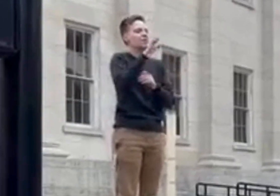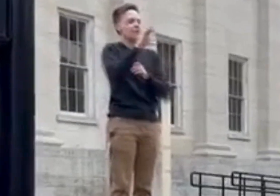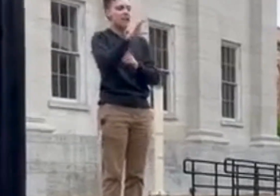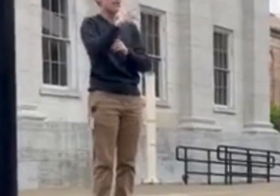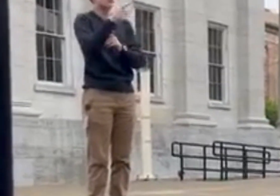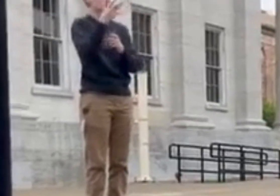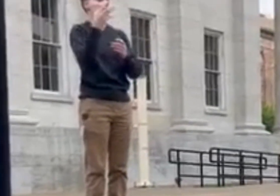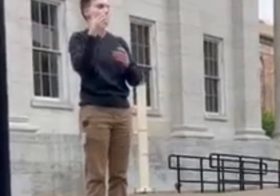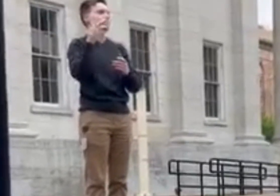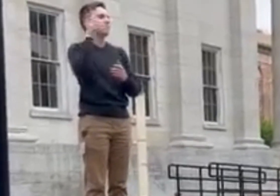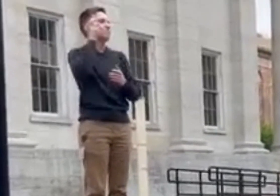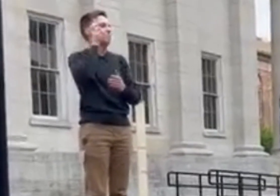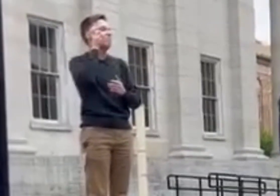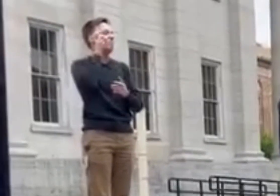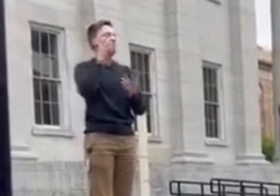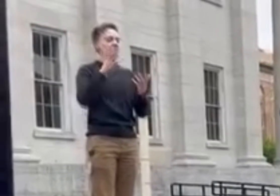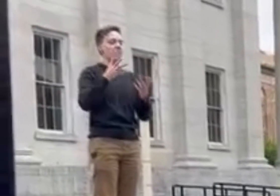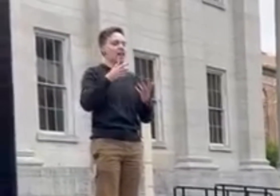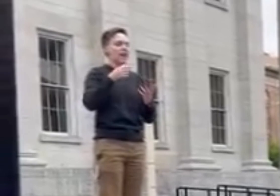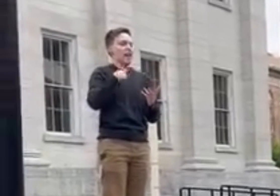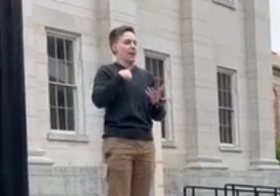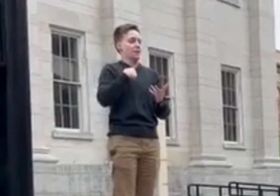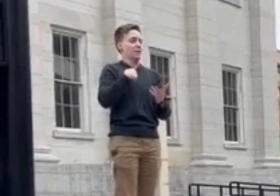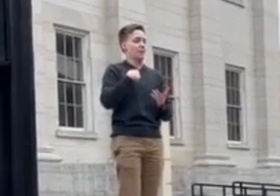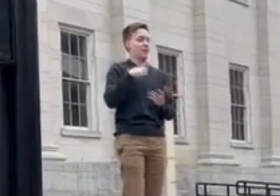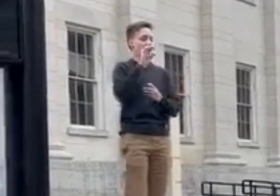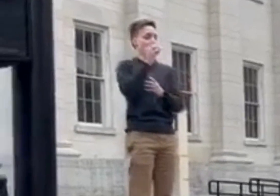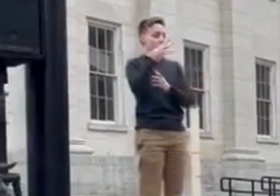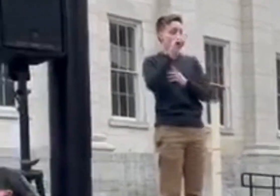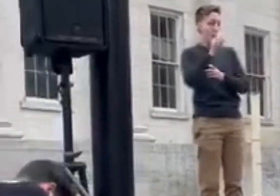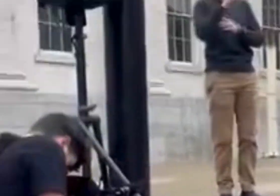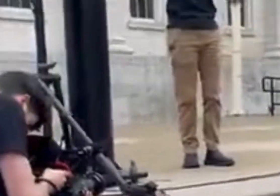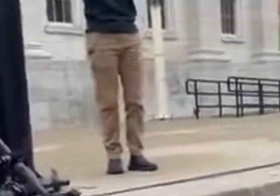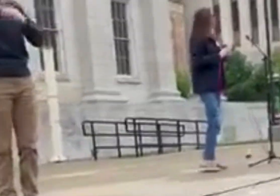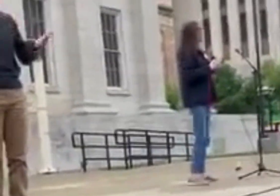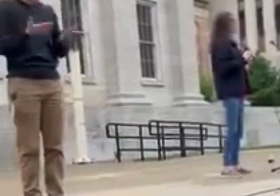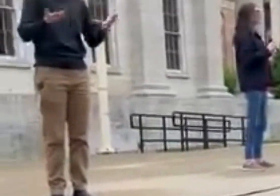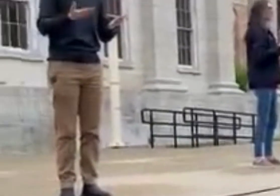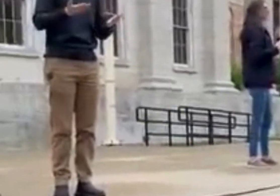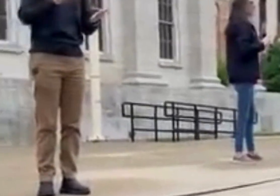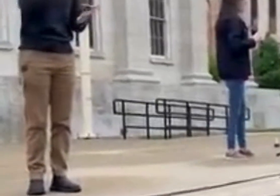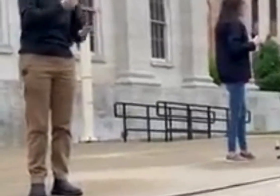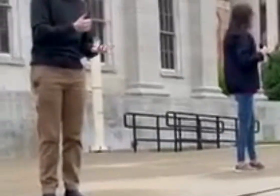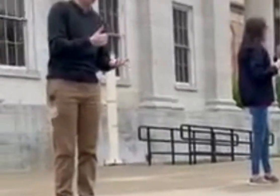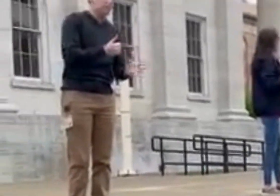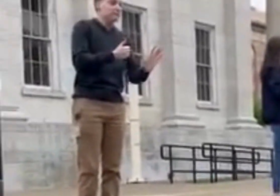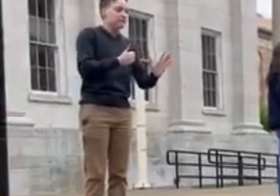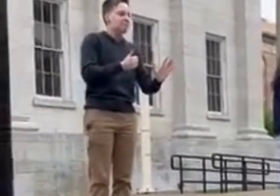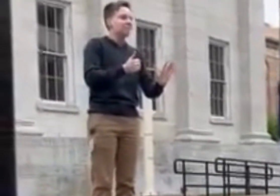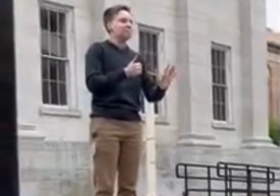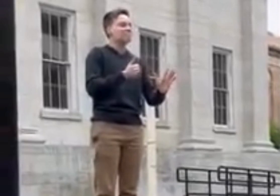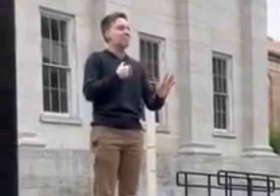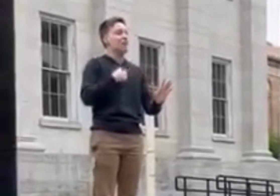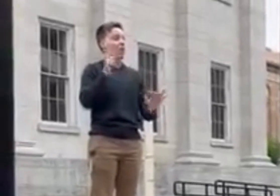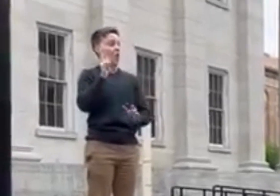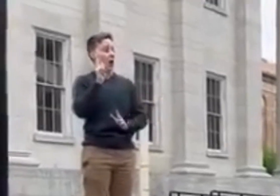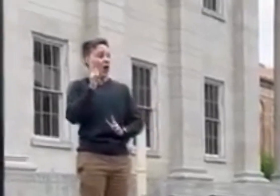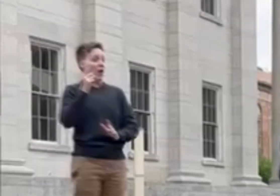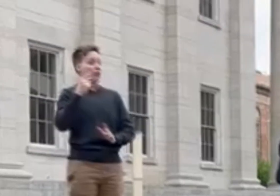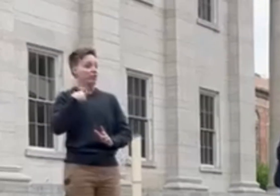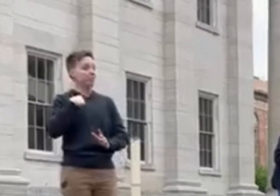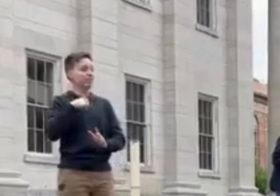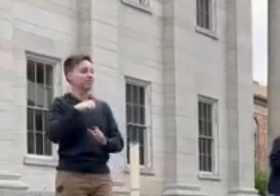you guys to realize that I am not exactly an Ohio native. So I came from the mountains